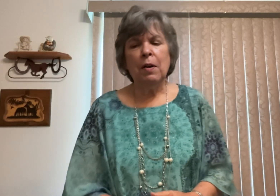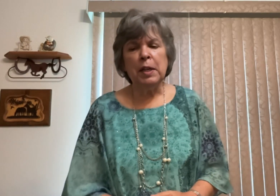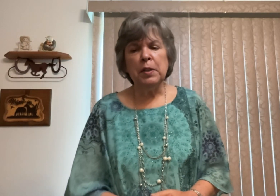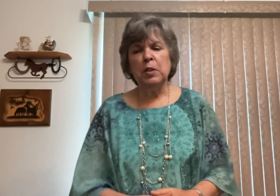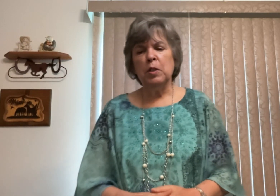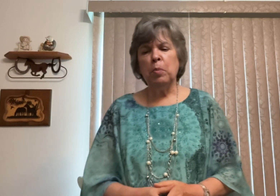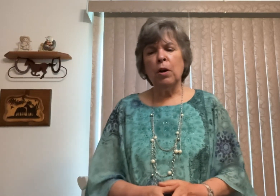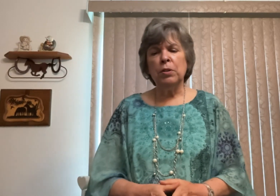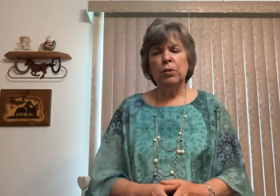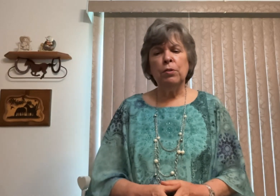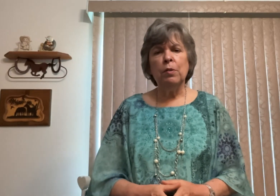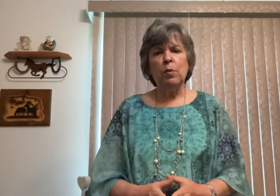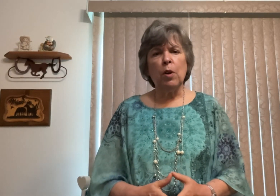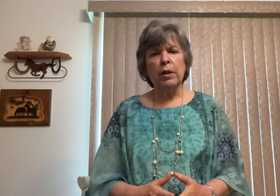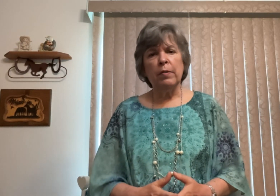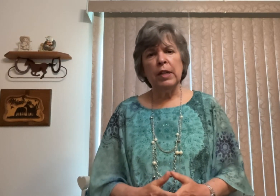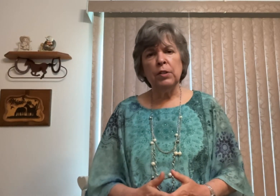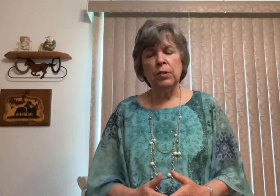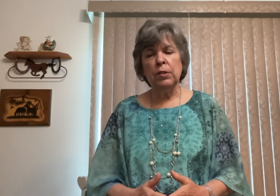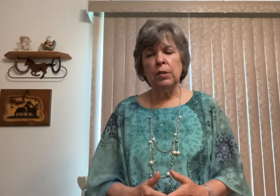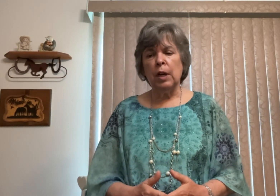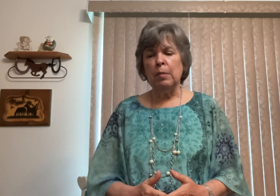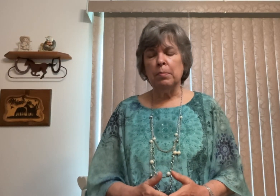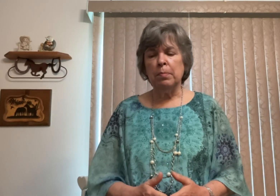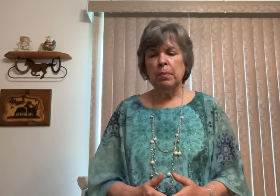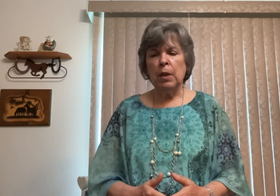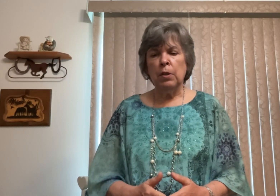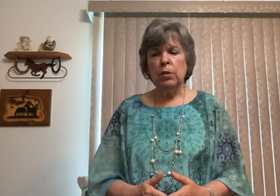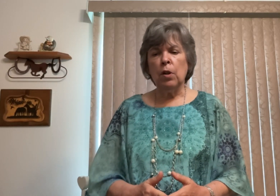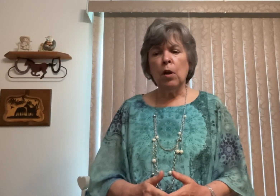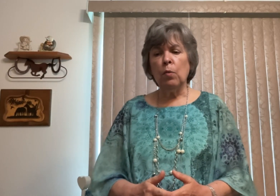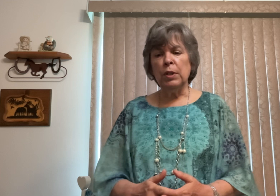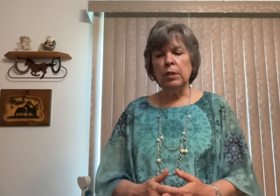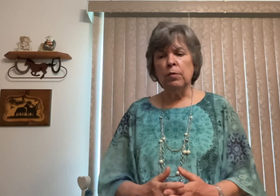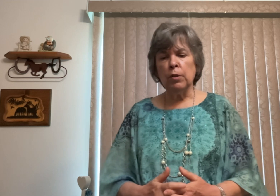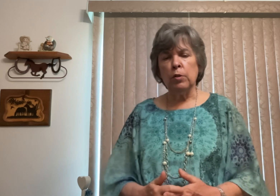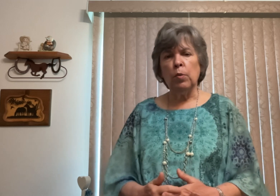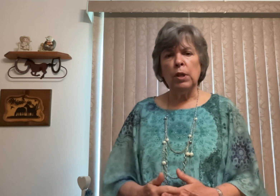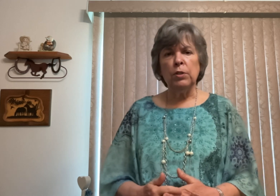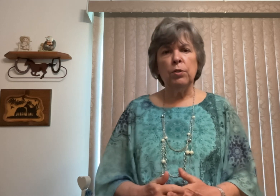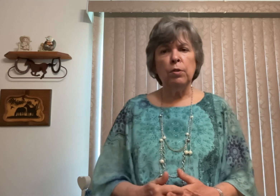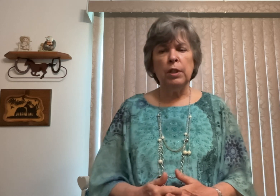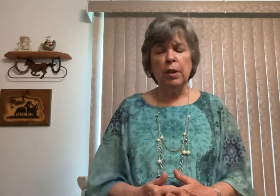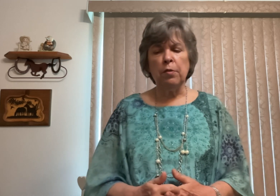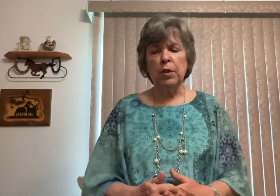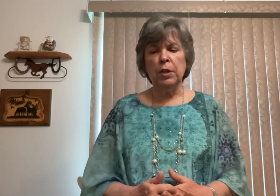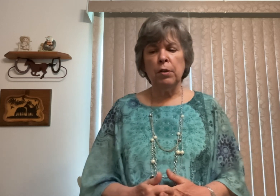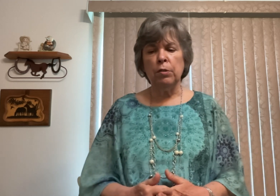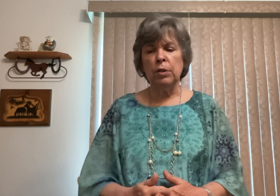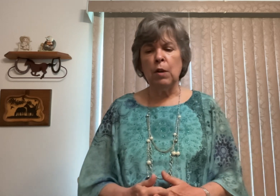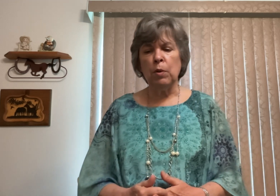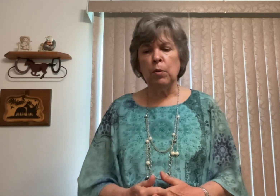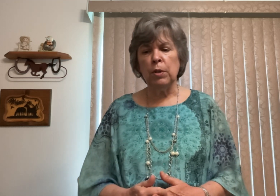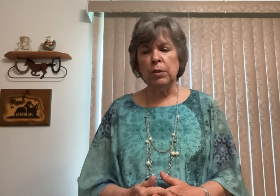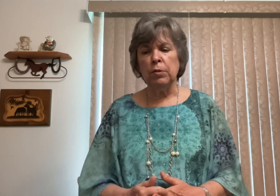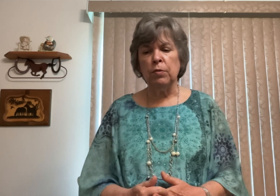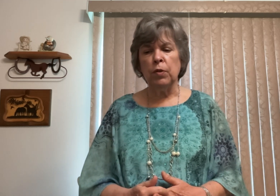All right, this is part 2 of the Rock of Ages song. We did verses 1 and 2 in the other video, so now we're going to do